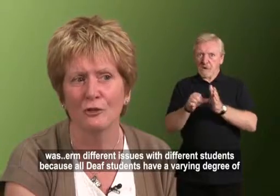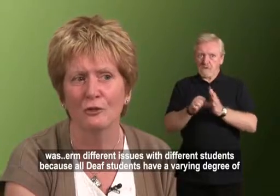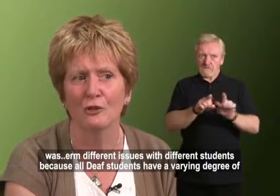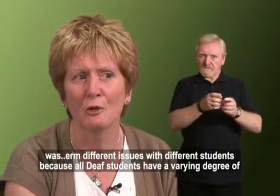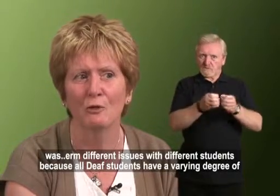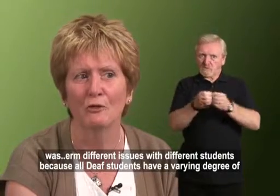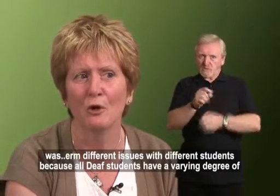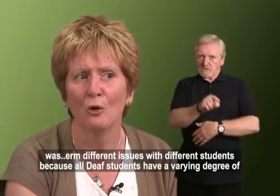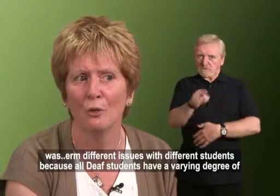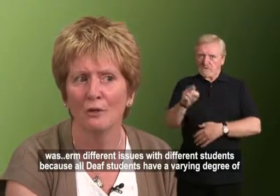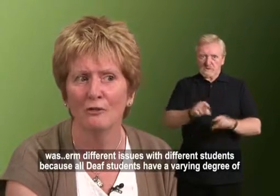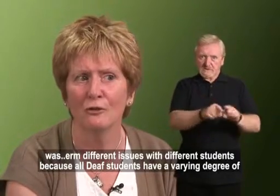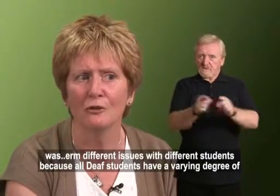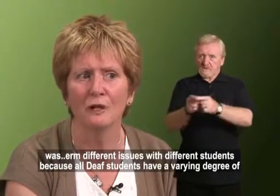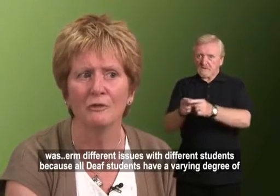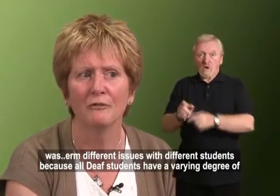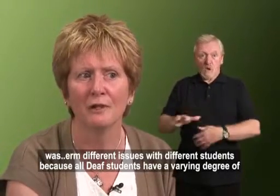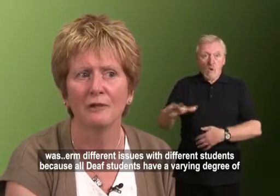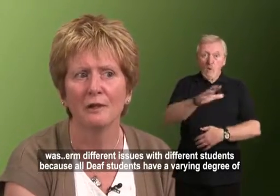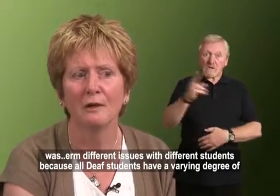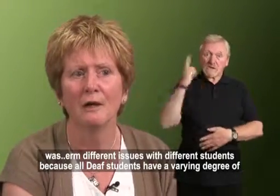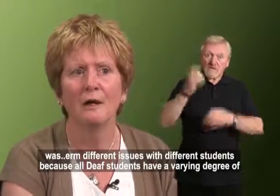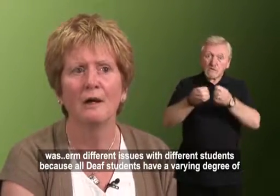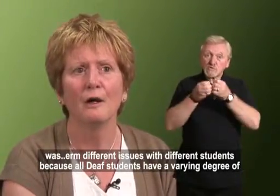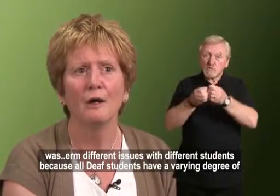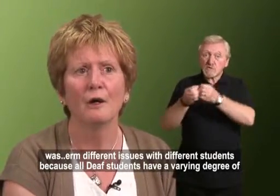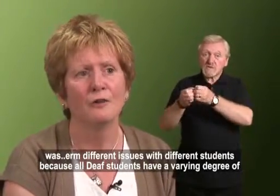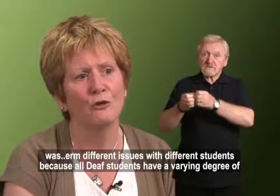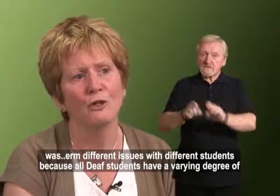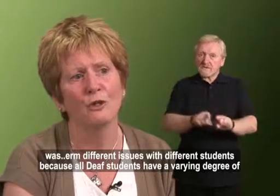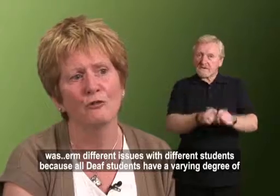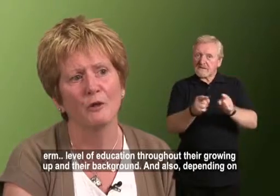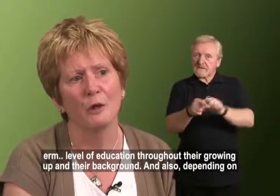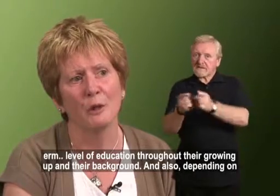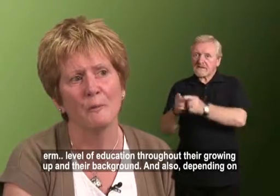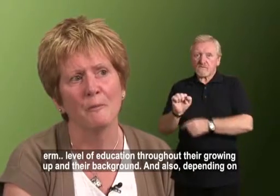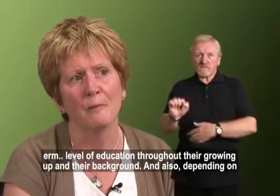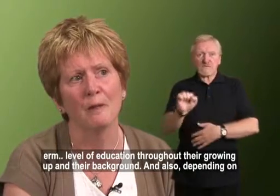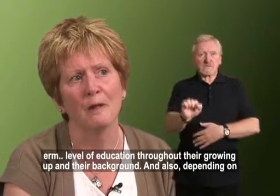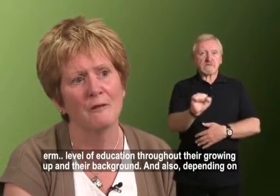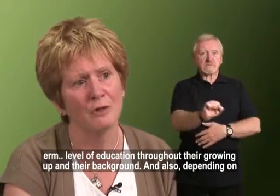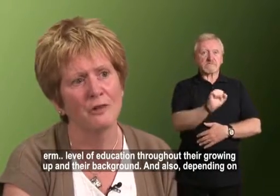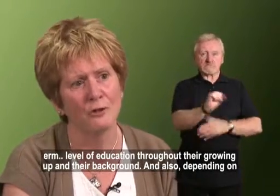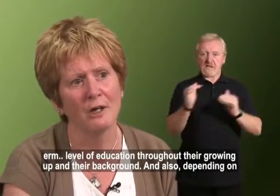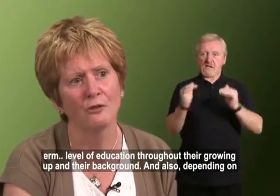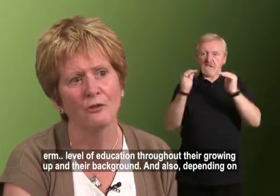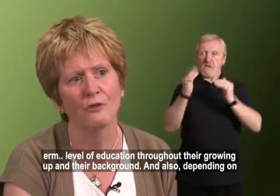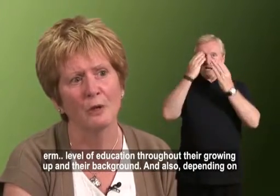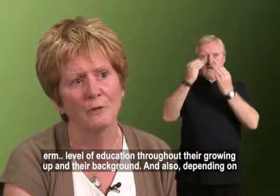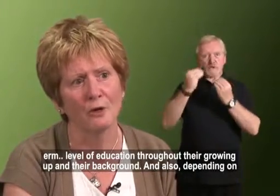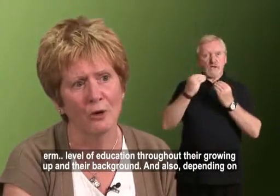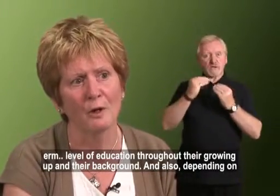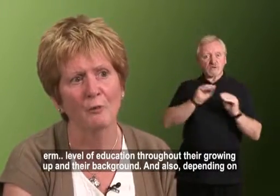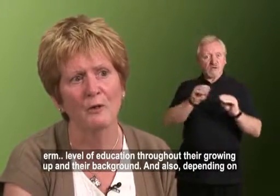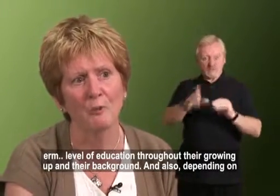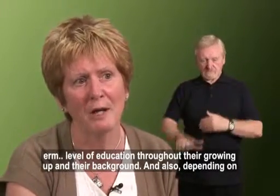different students, because all deaf students have a varying degree of level of education